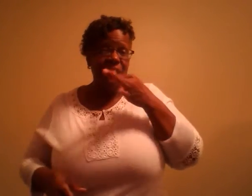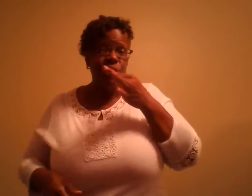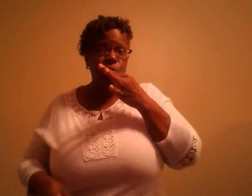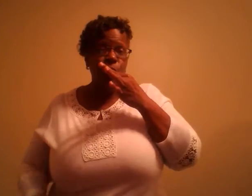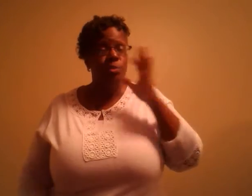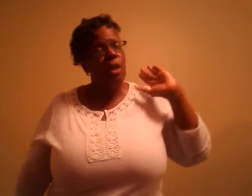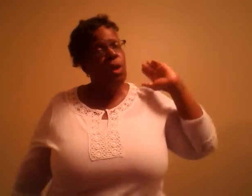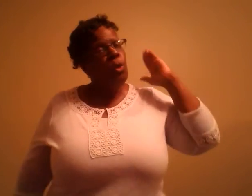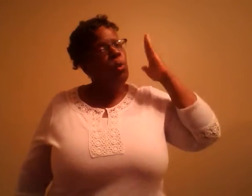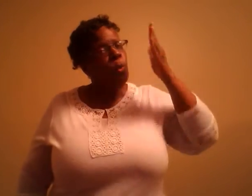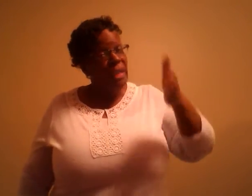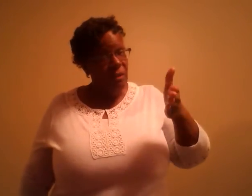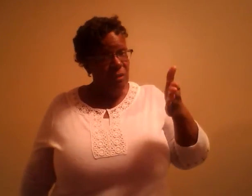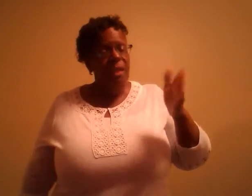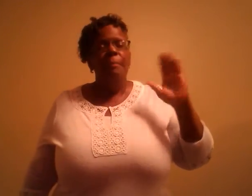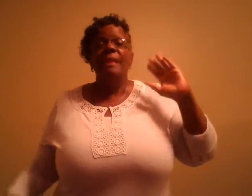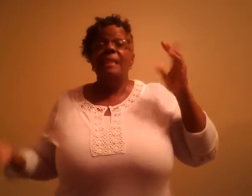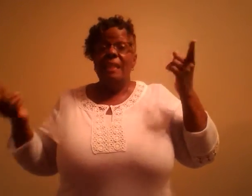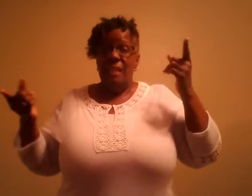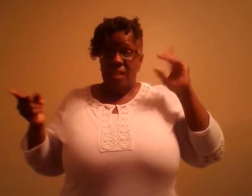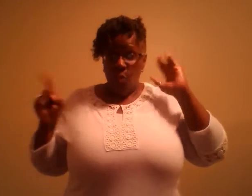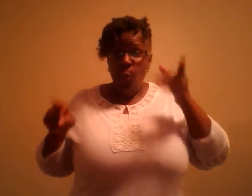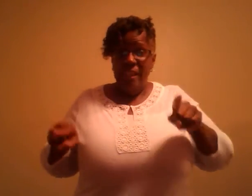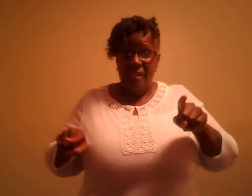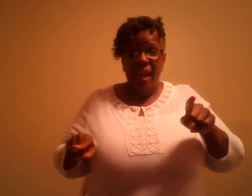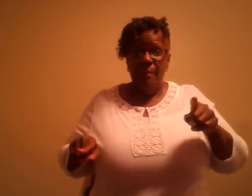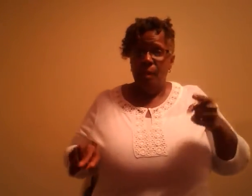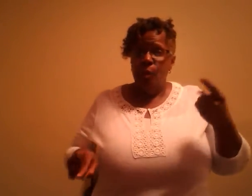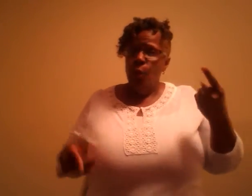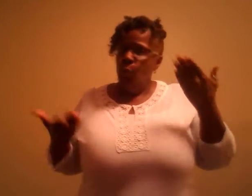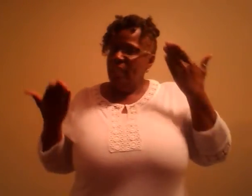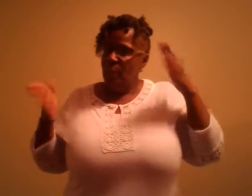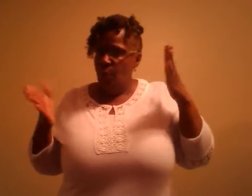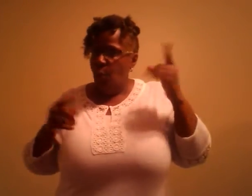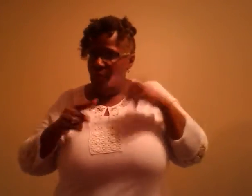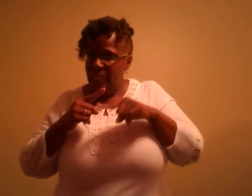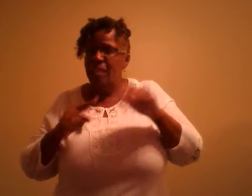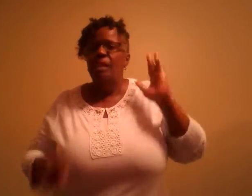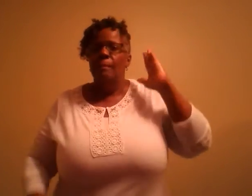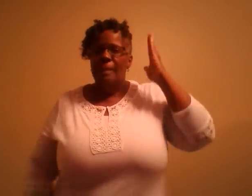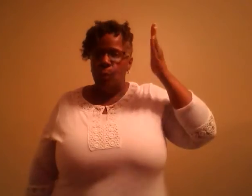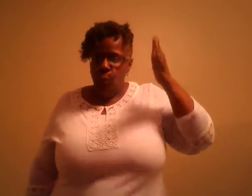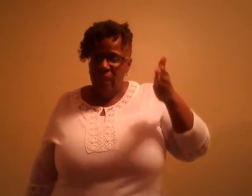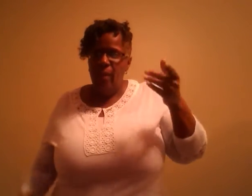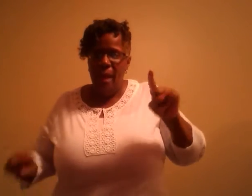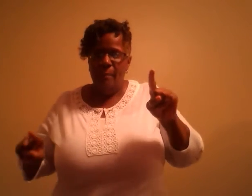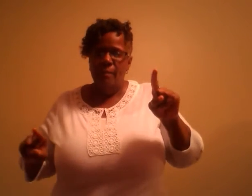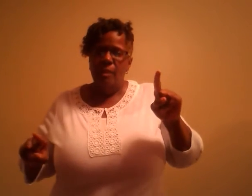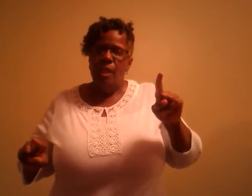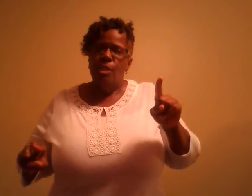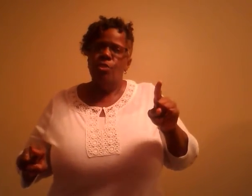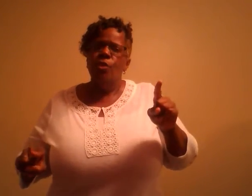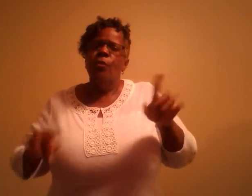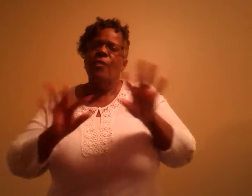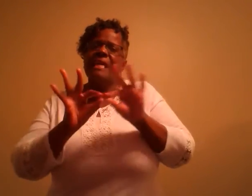soon will. Meaning it's going to happen. We don't know when, but it will happen. So for that